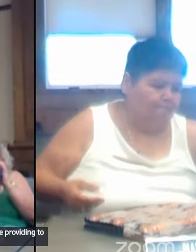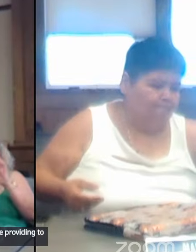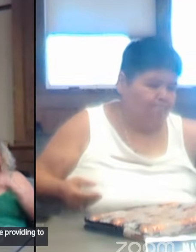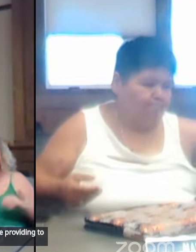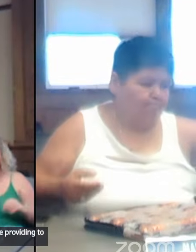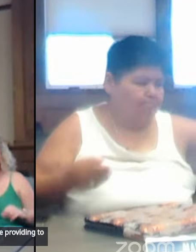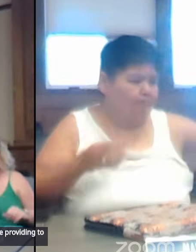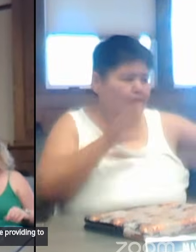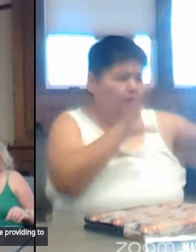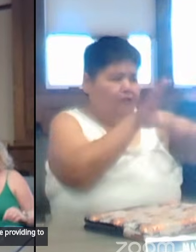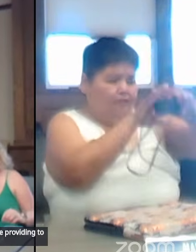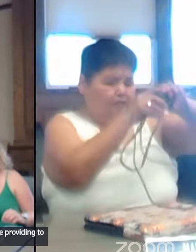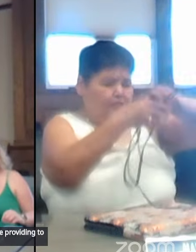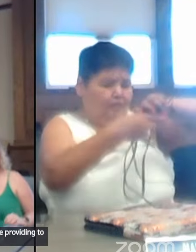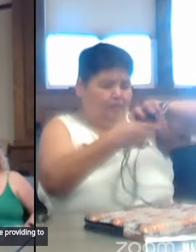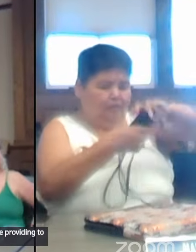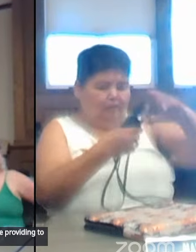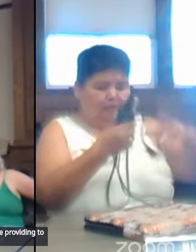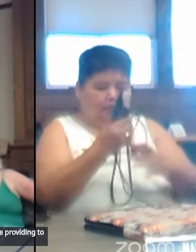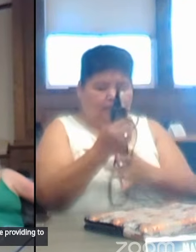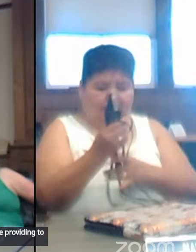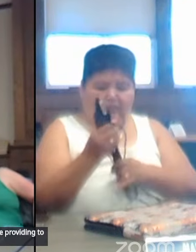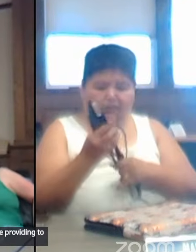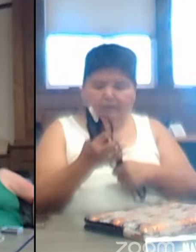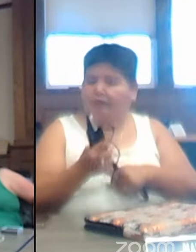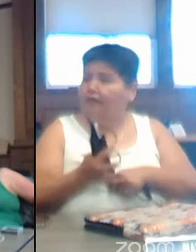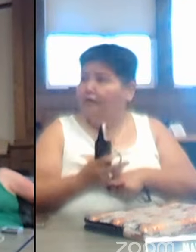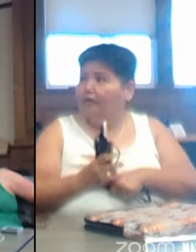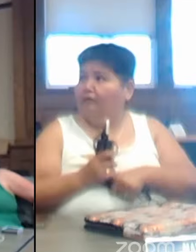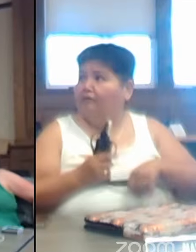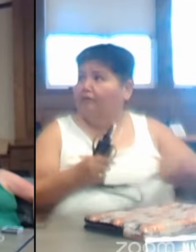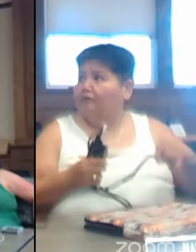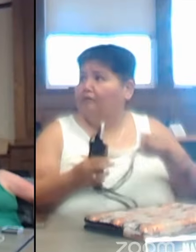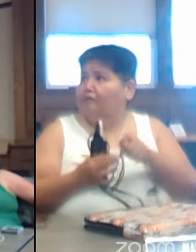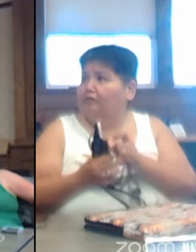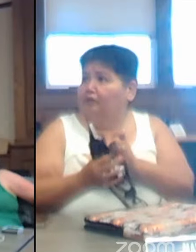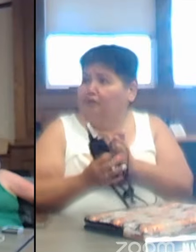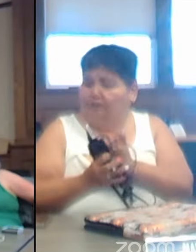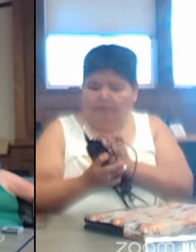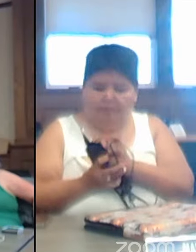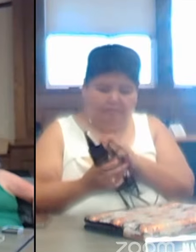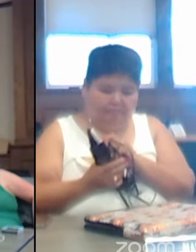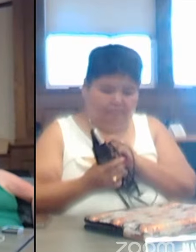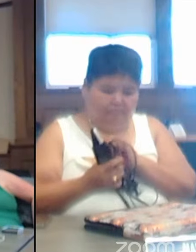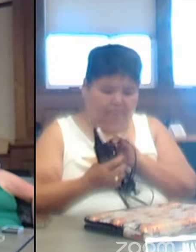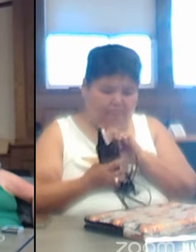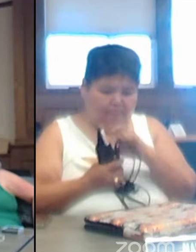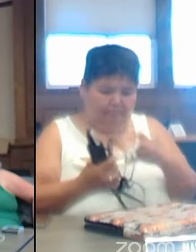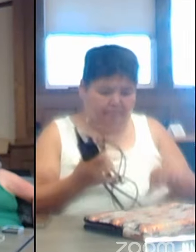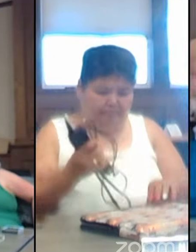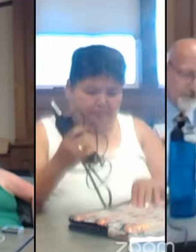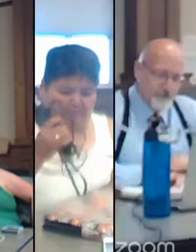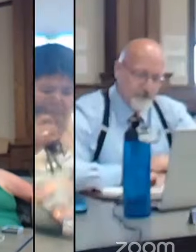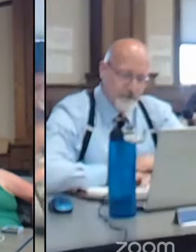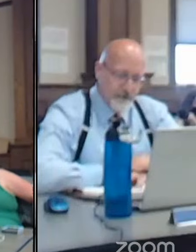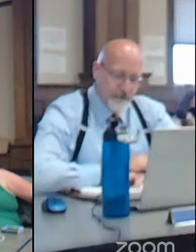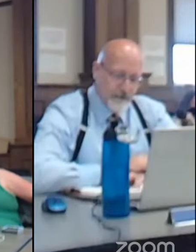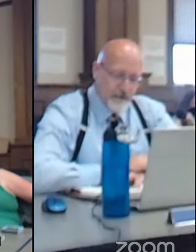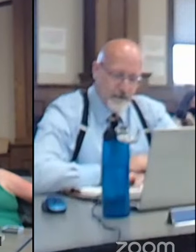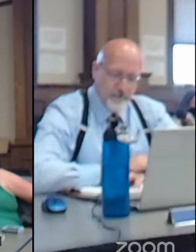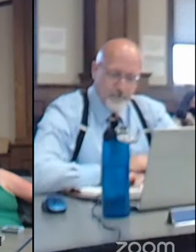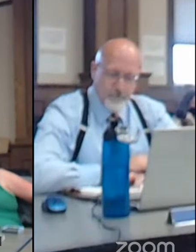district. That would include number of teachers and interpreters,